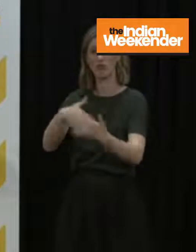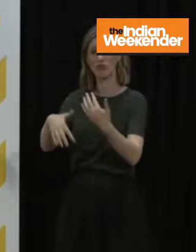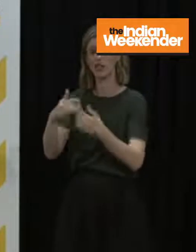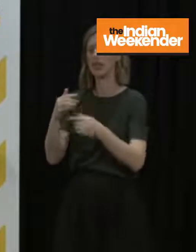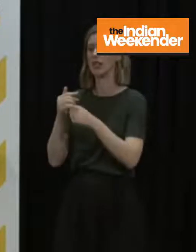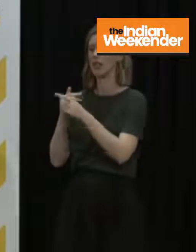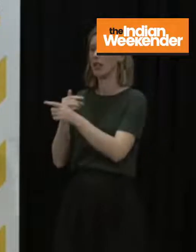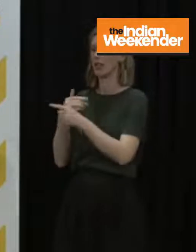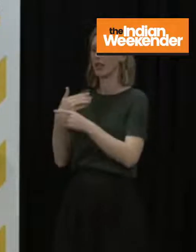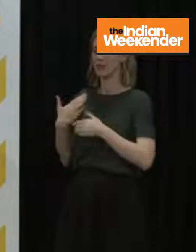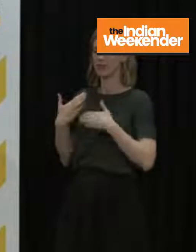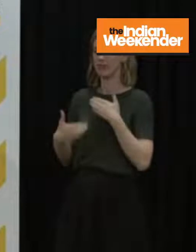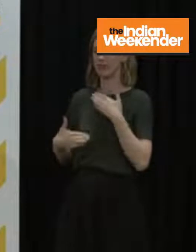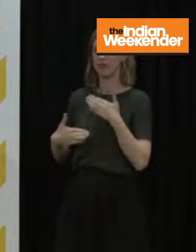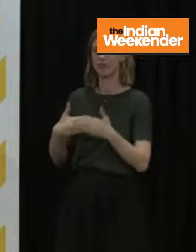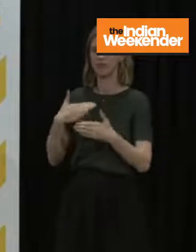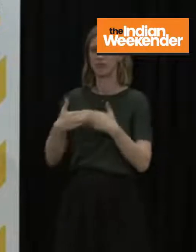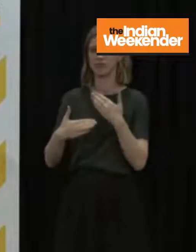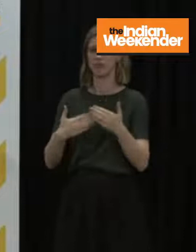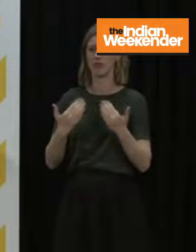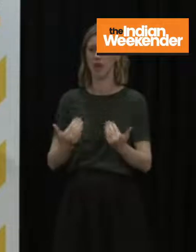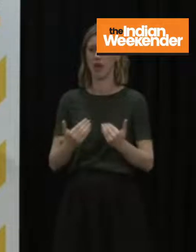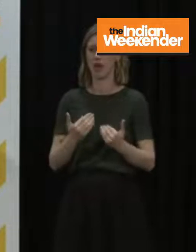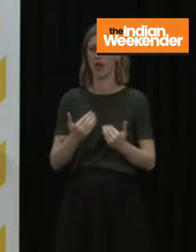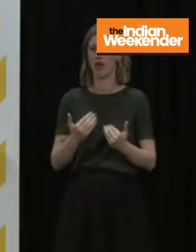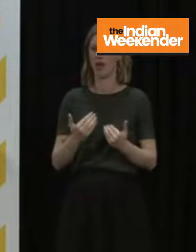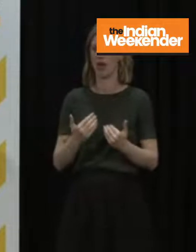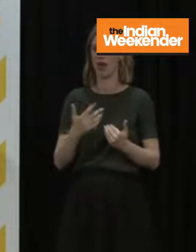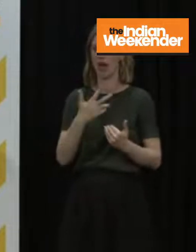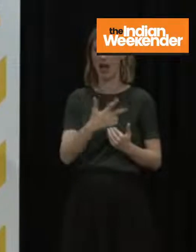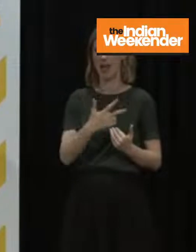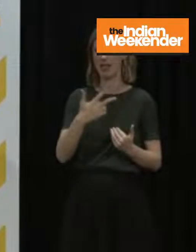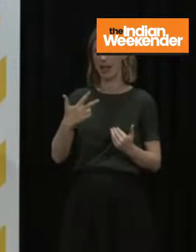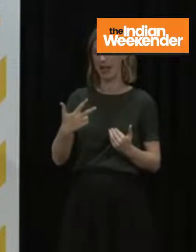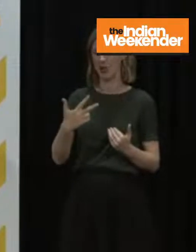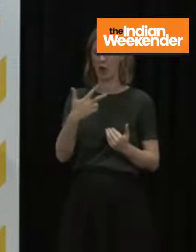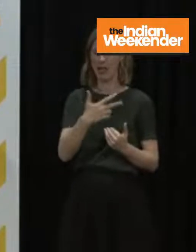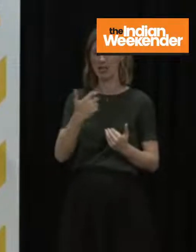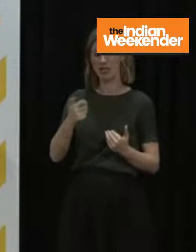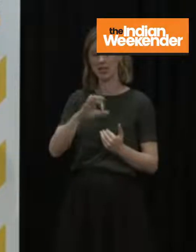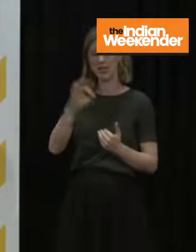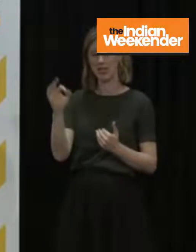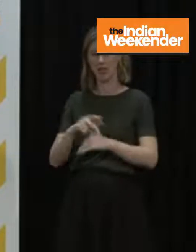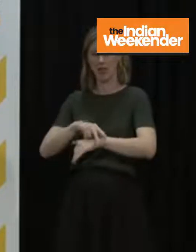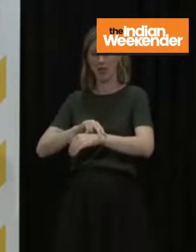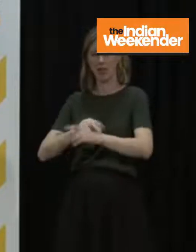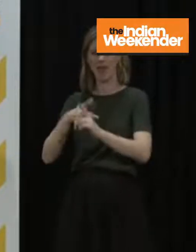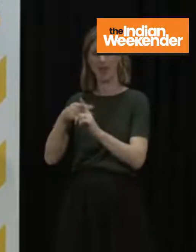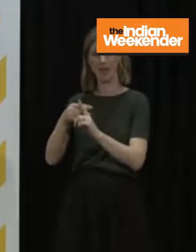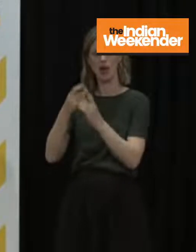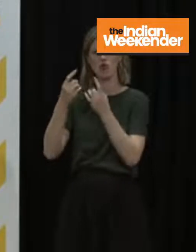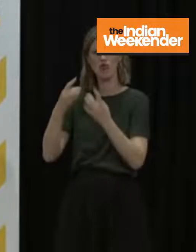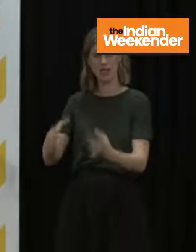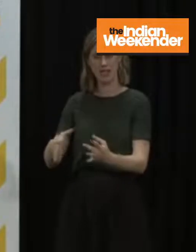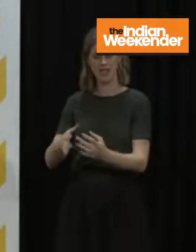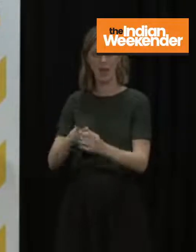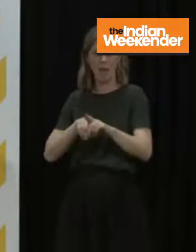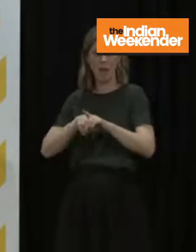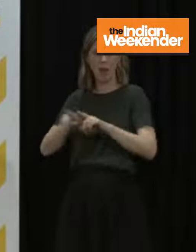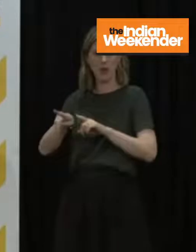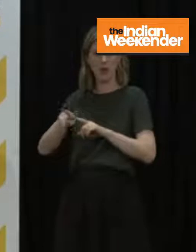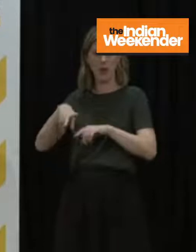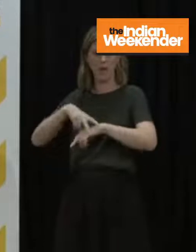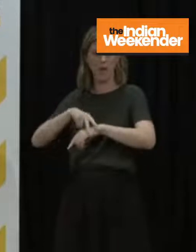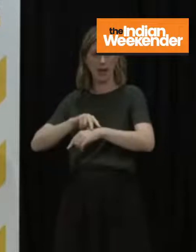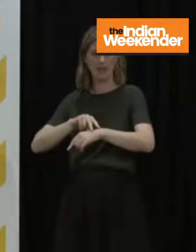progressive program, and we've got around, I think it's about 88%, I thought, Barry, but 86, 88%. So we've got the vast bulk of those police officers who have